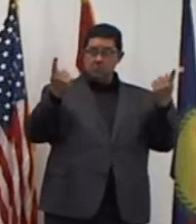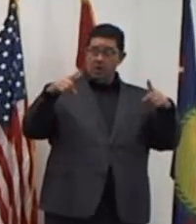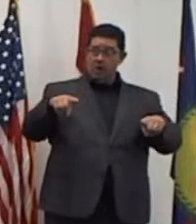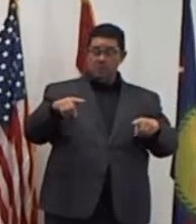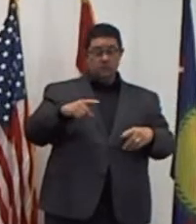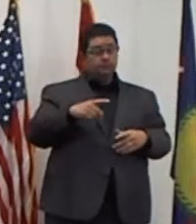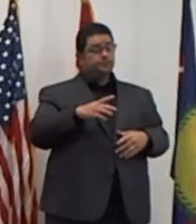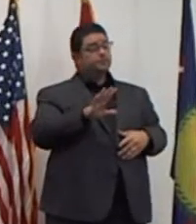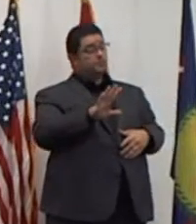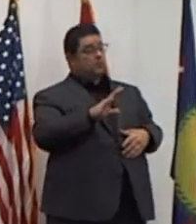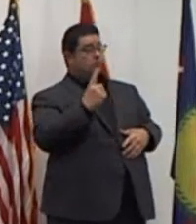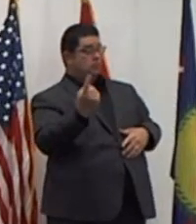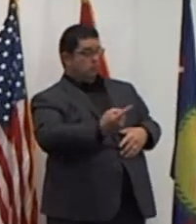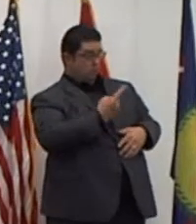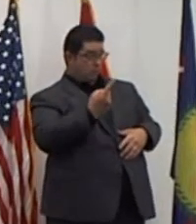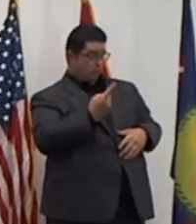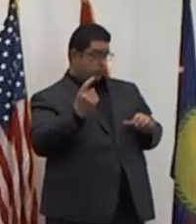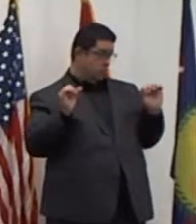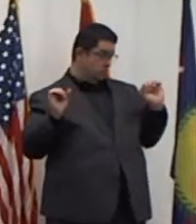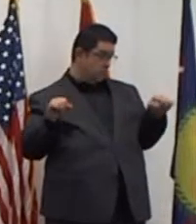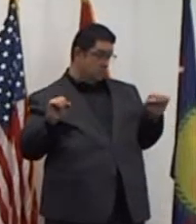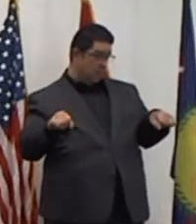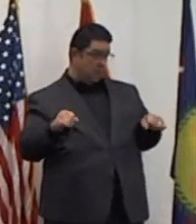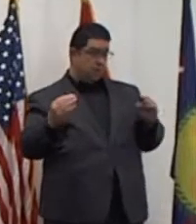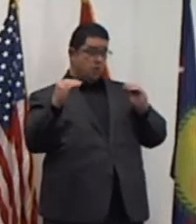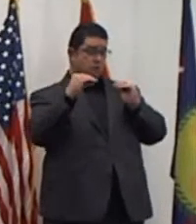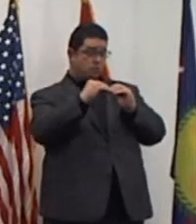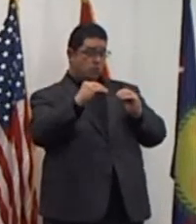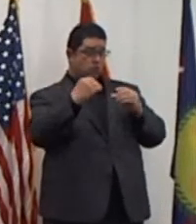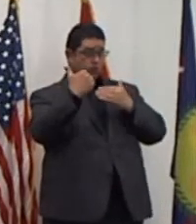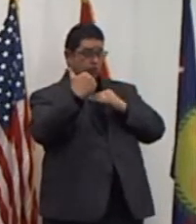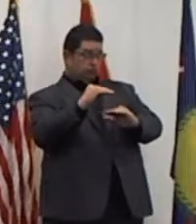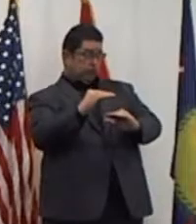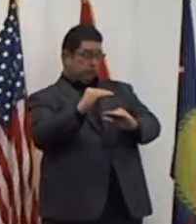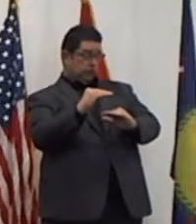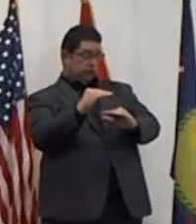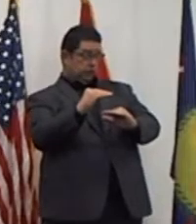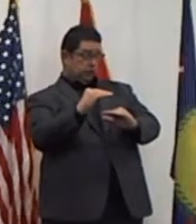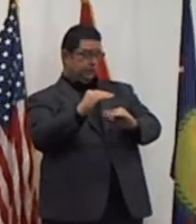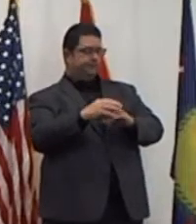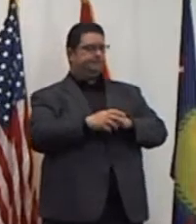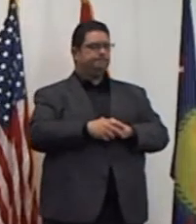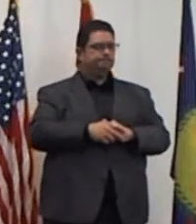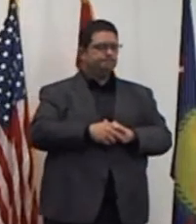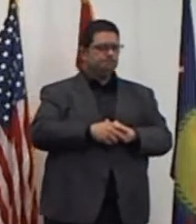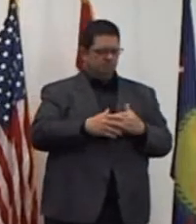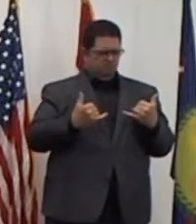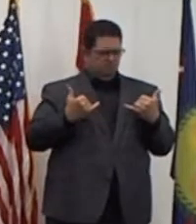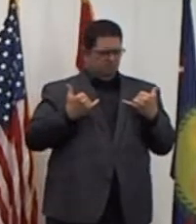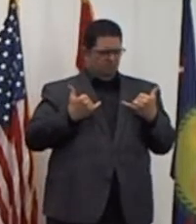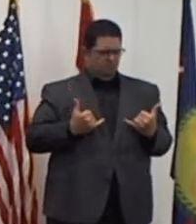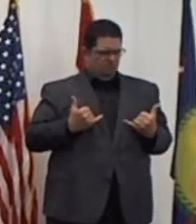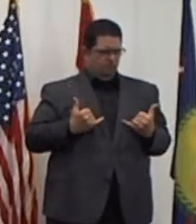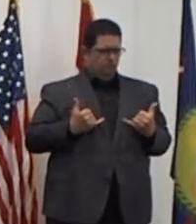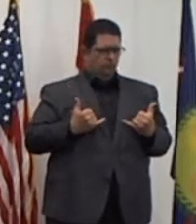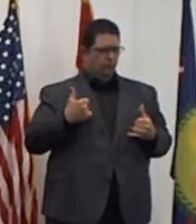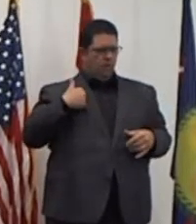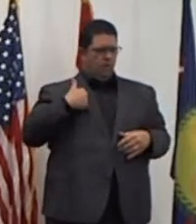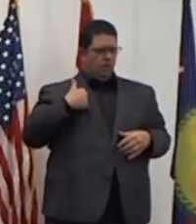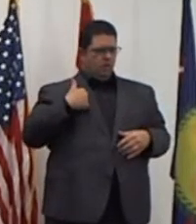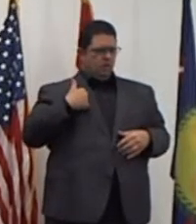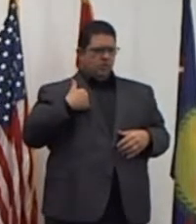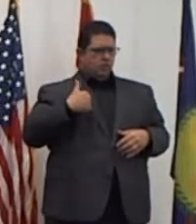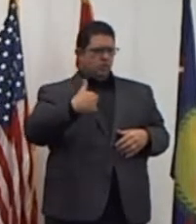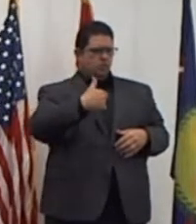a chance of more restrictions, but as a current practice, we aren't